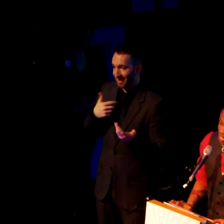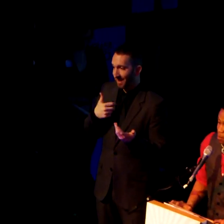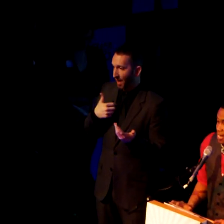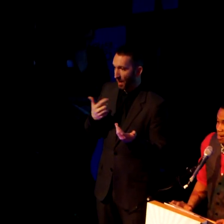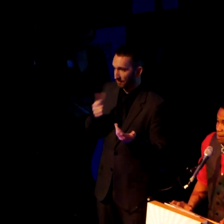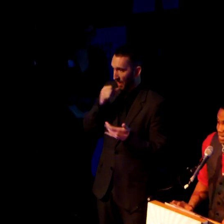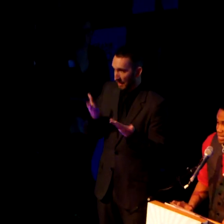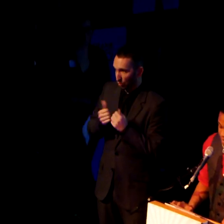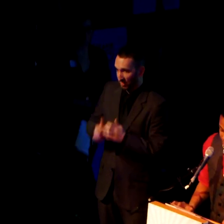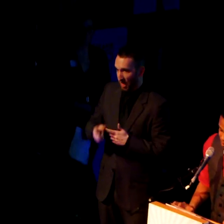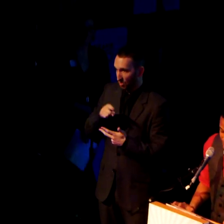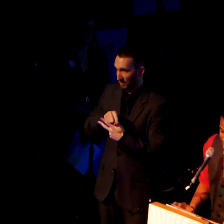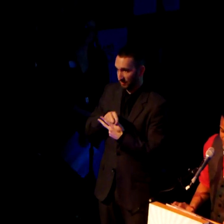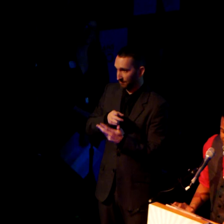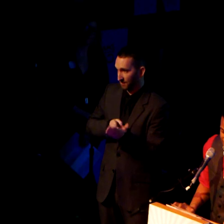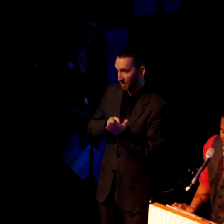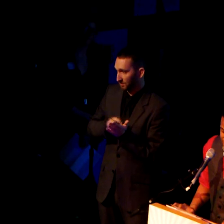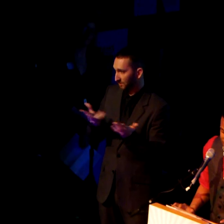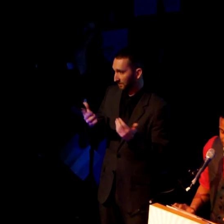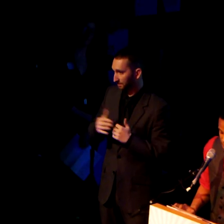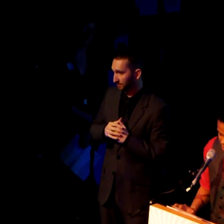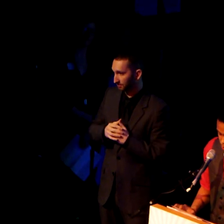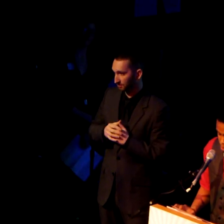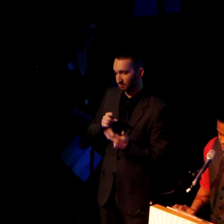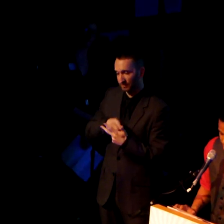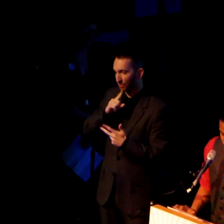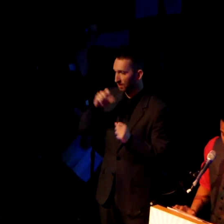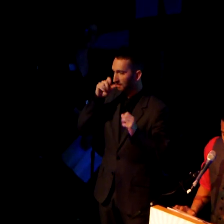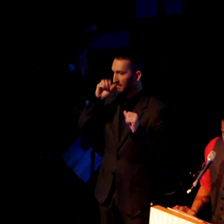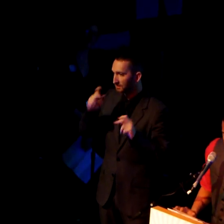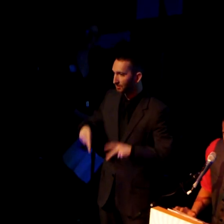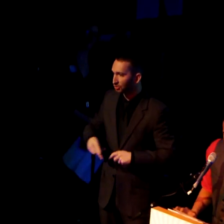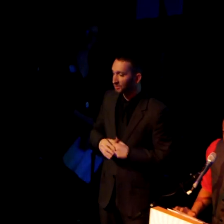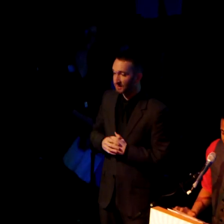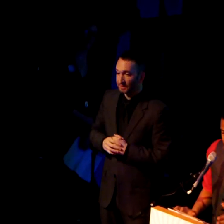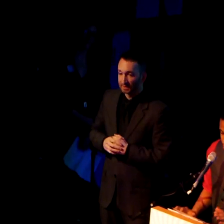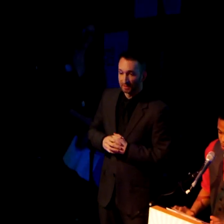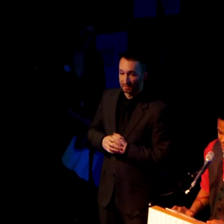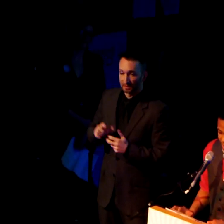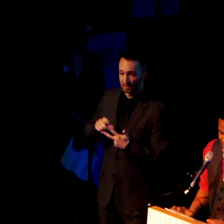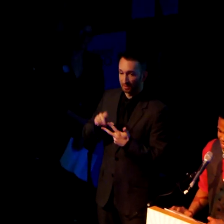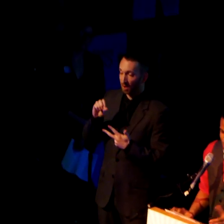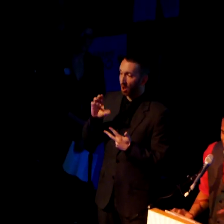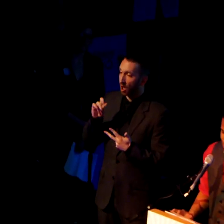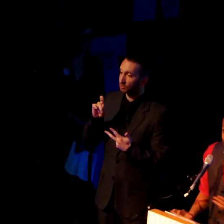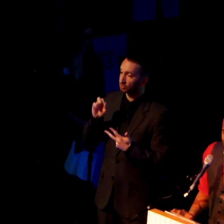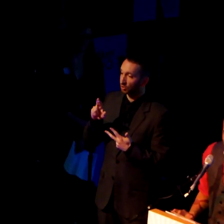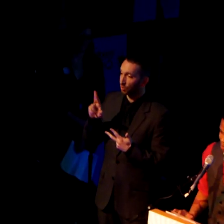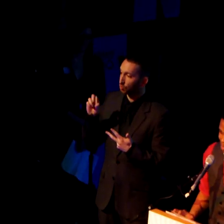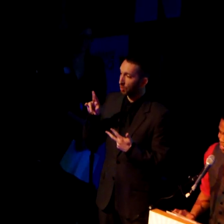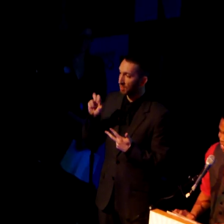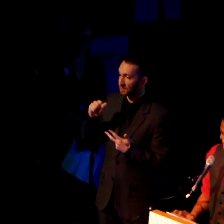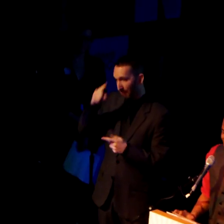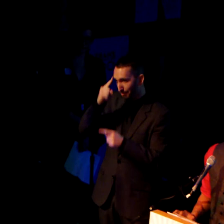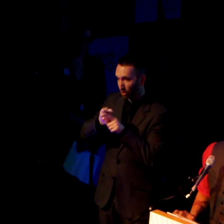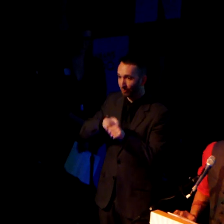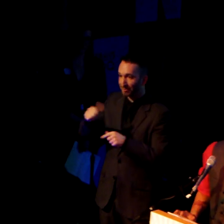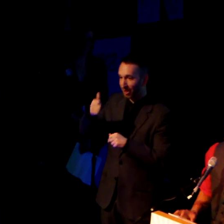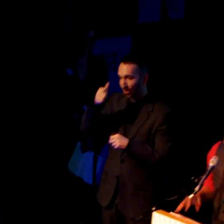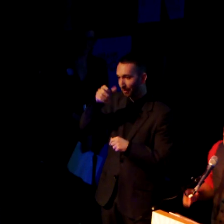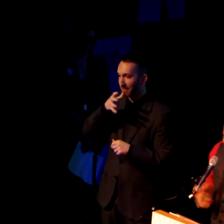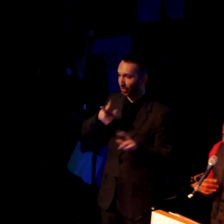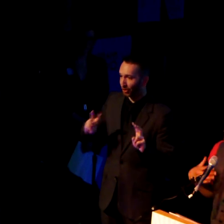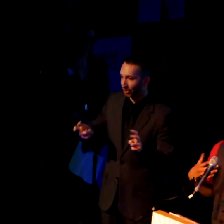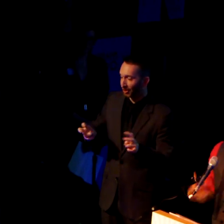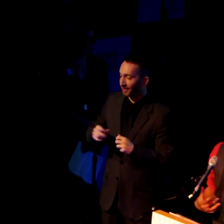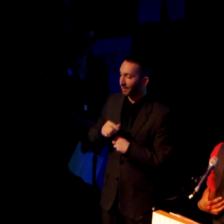I wouldn't be here without him, honestly. He's an amazing person. Oscar Robles, he's my brother from another mother.